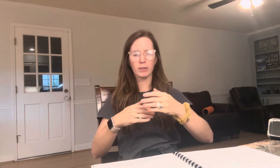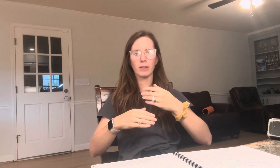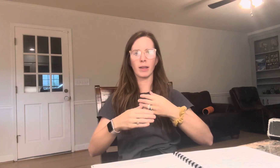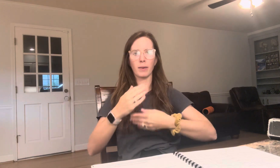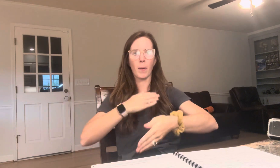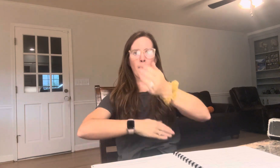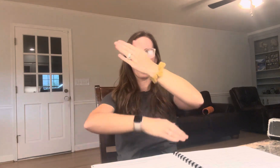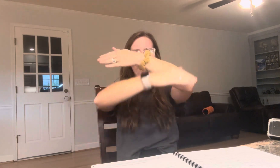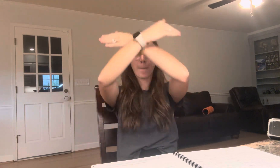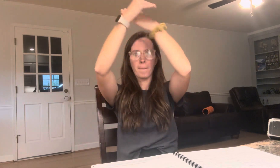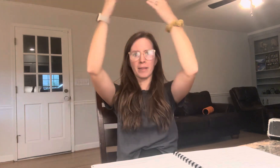like